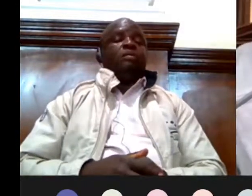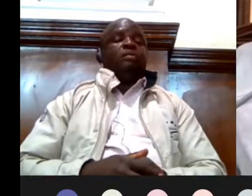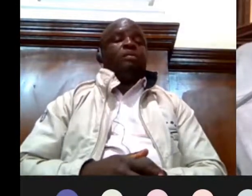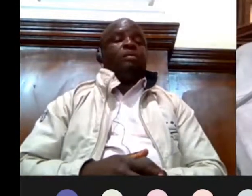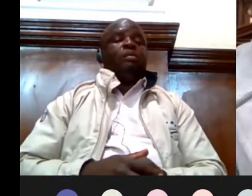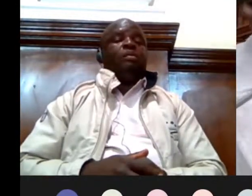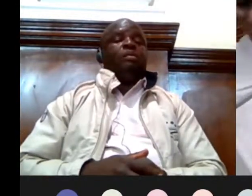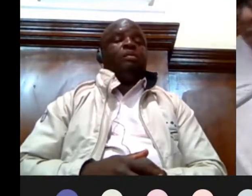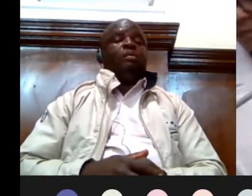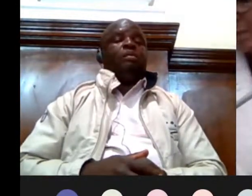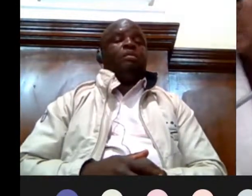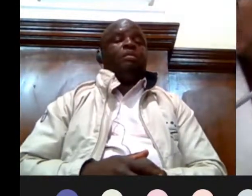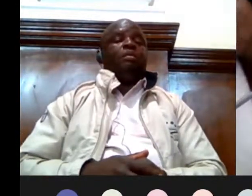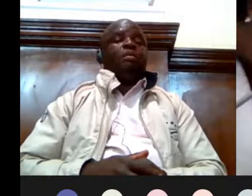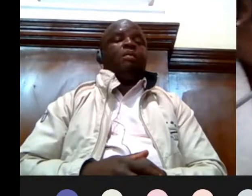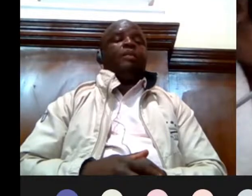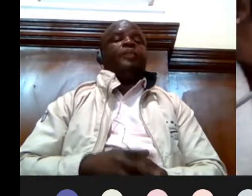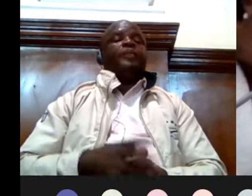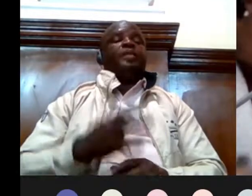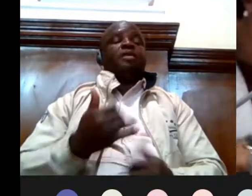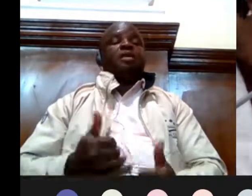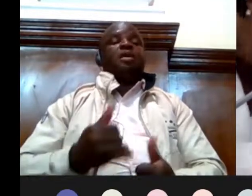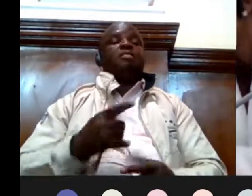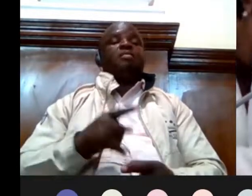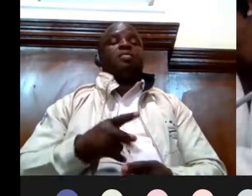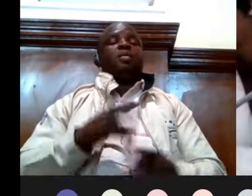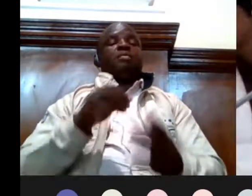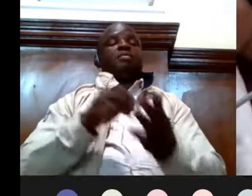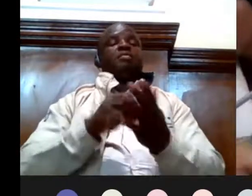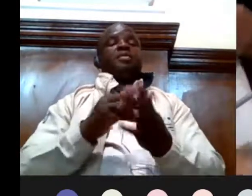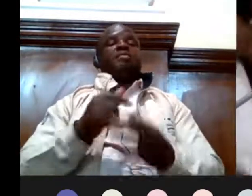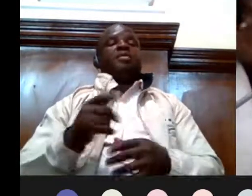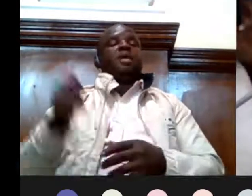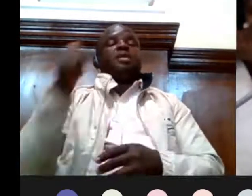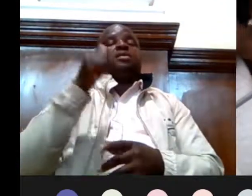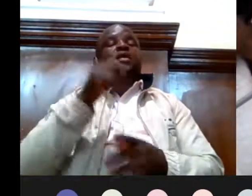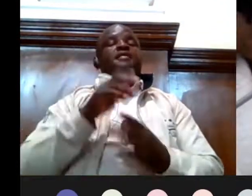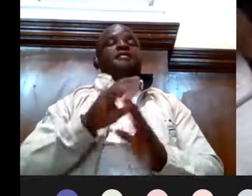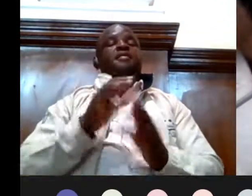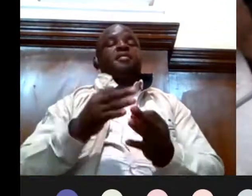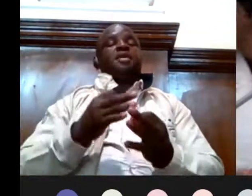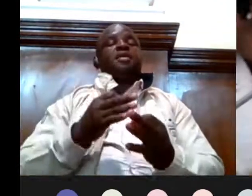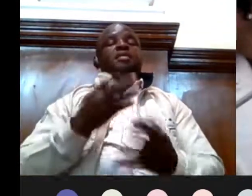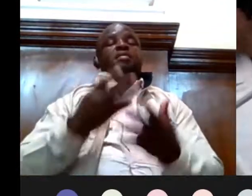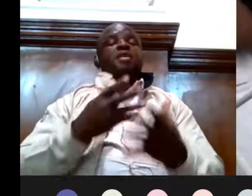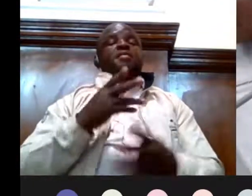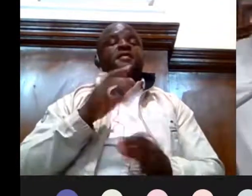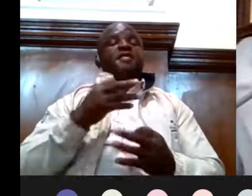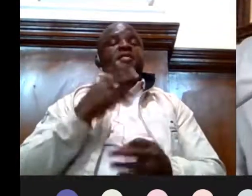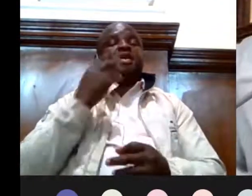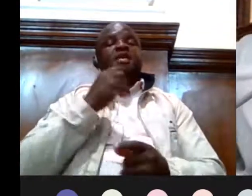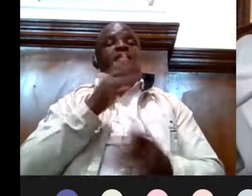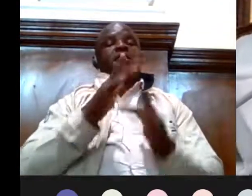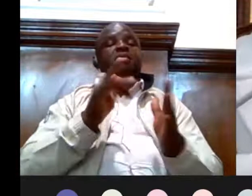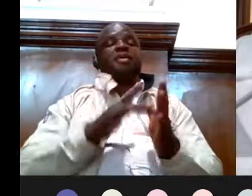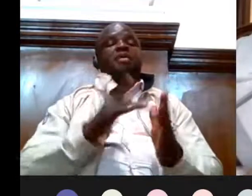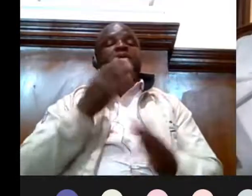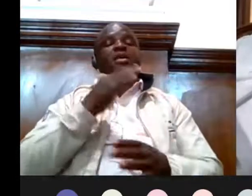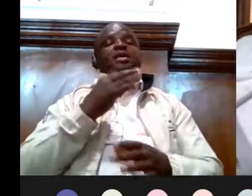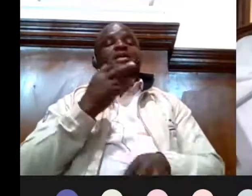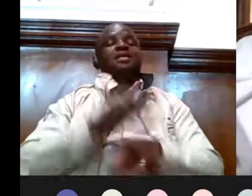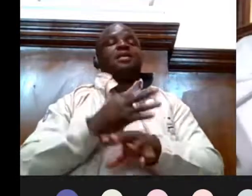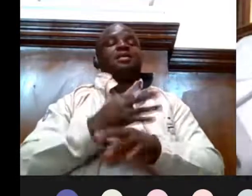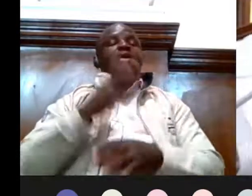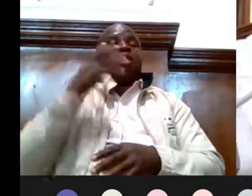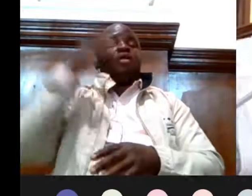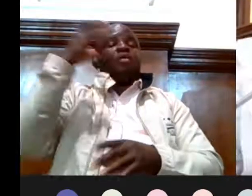above as head of the family. Mohlomong tweneya hore ebe bebele iri ntate ke hlo ya lelapa. At